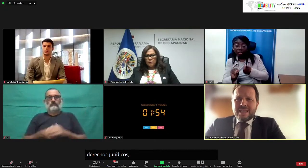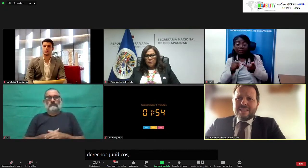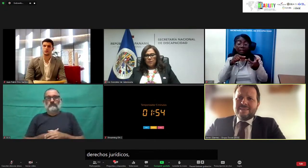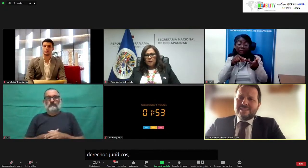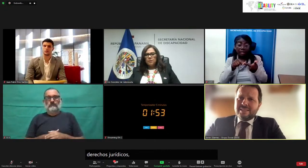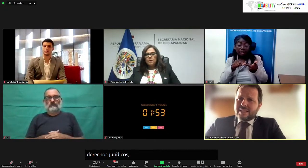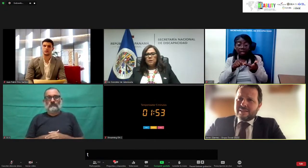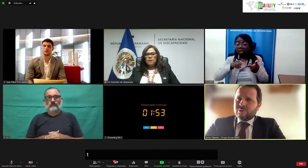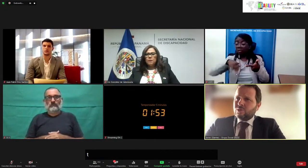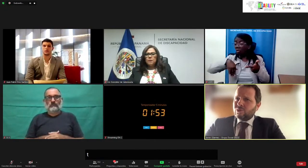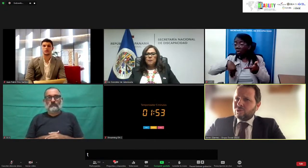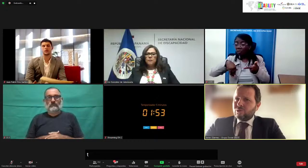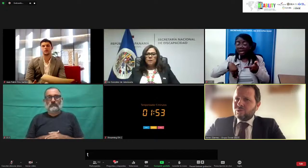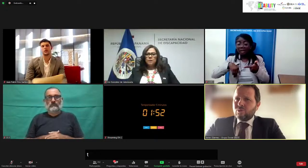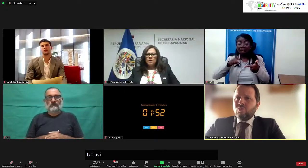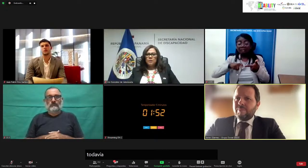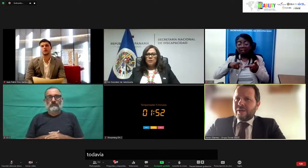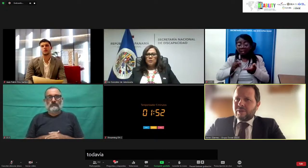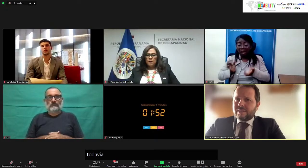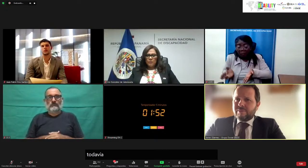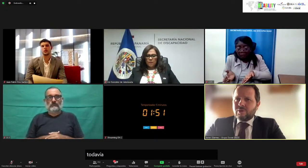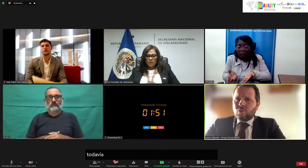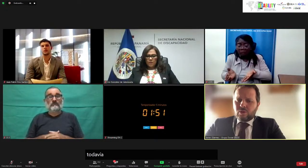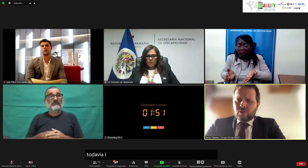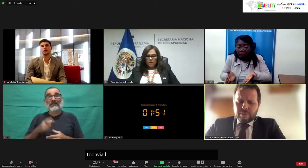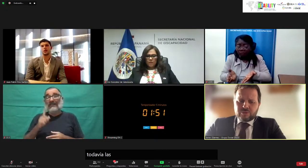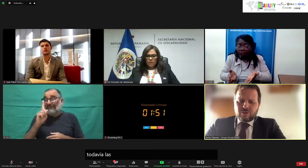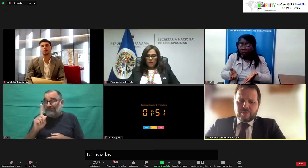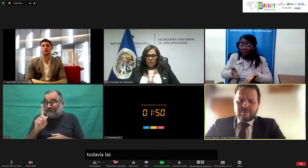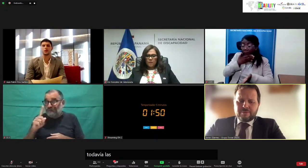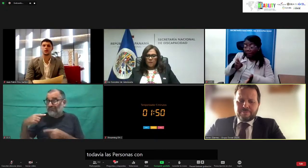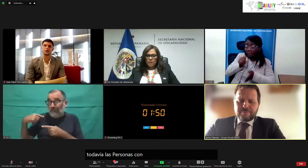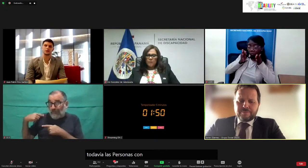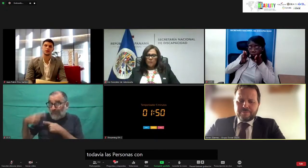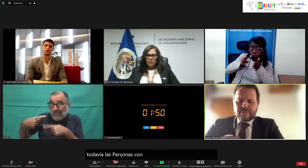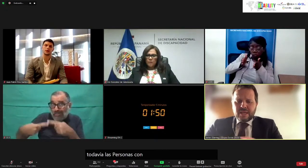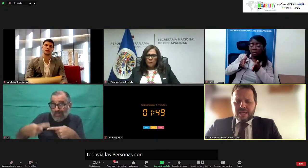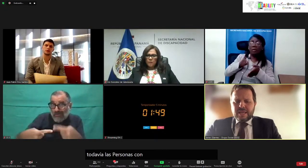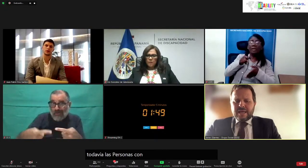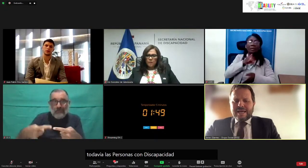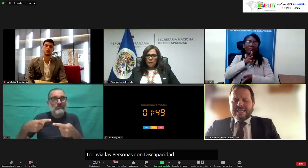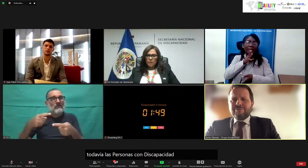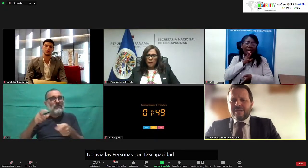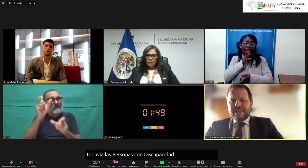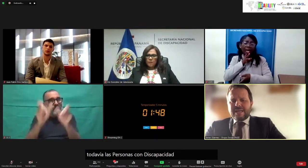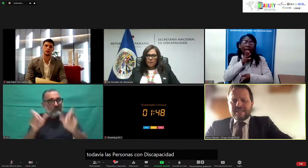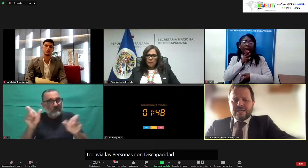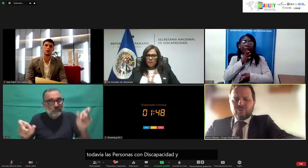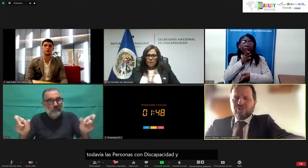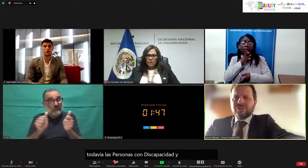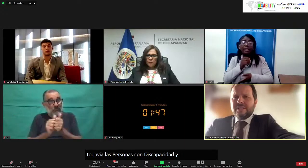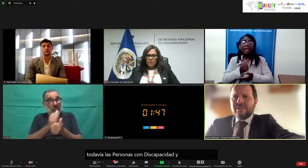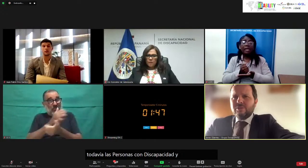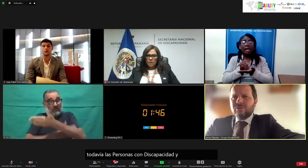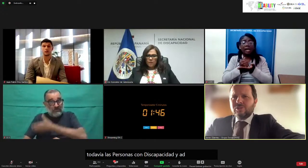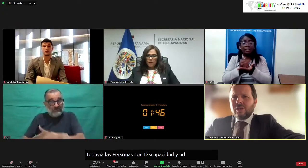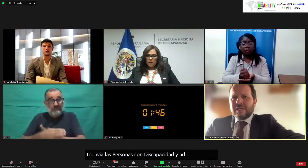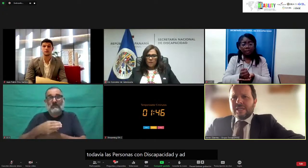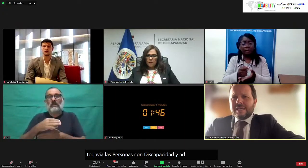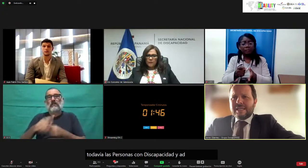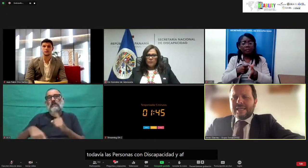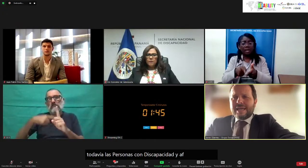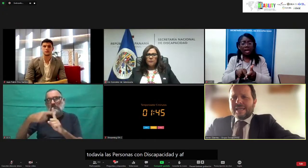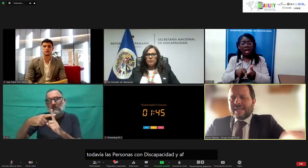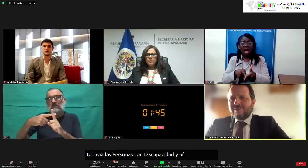bright person women with disabilities for descendants that need larger amounts of cooperations